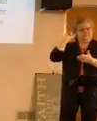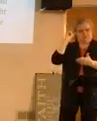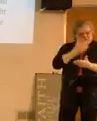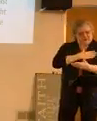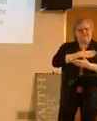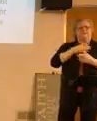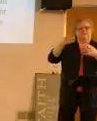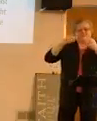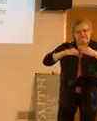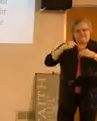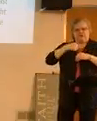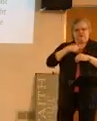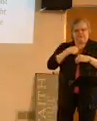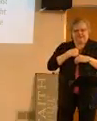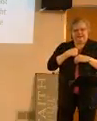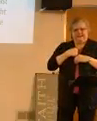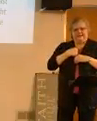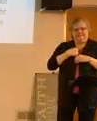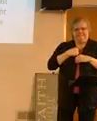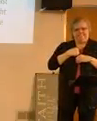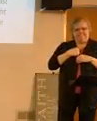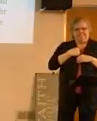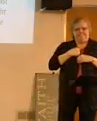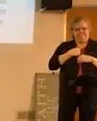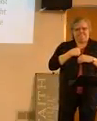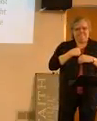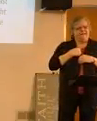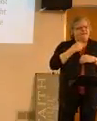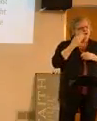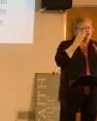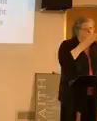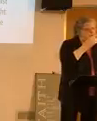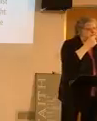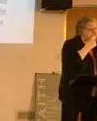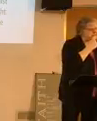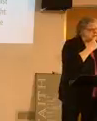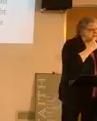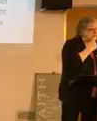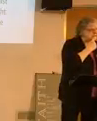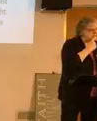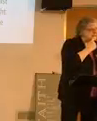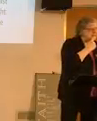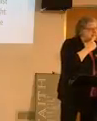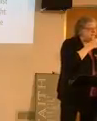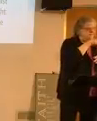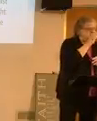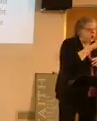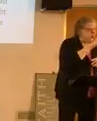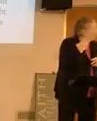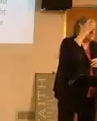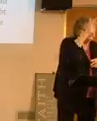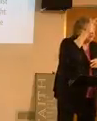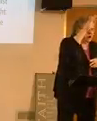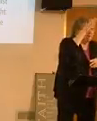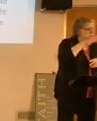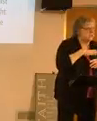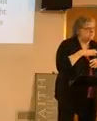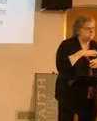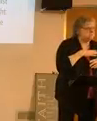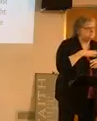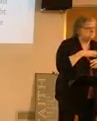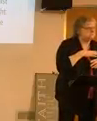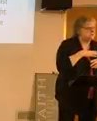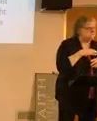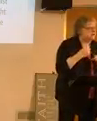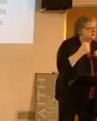me. And notice here how Paul, he was an educated,